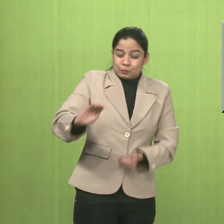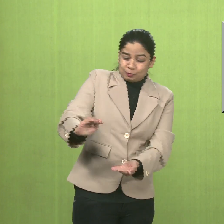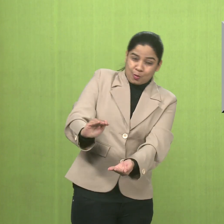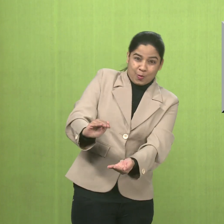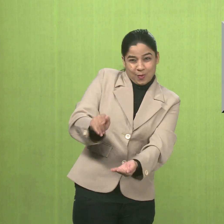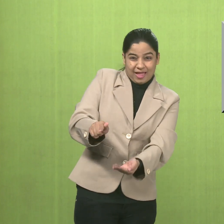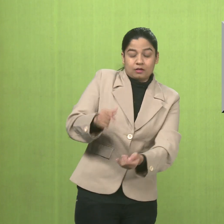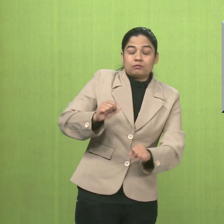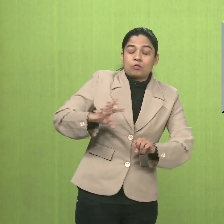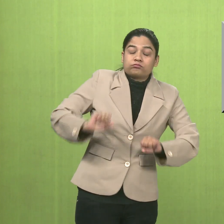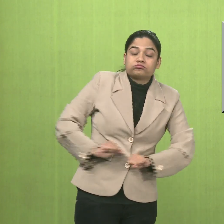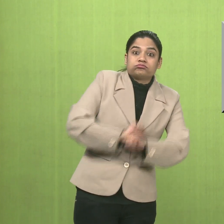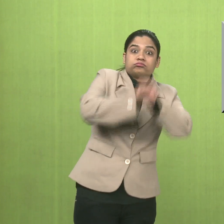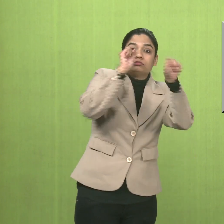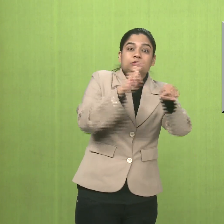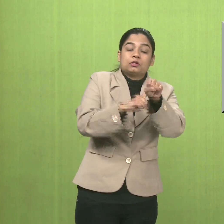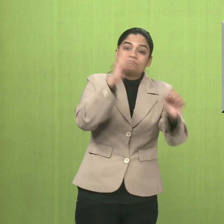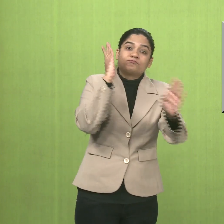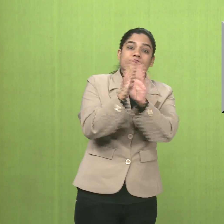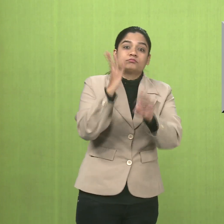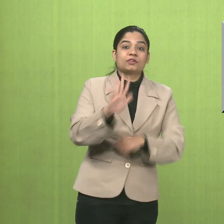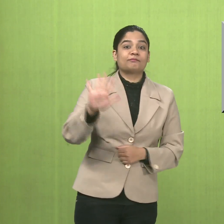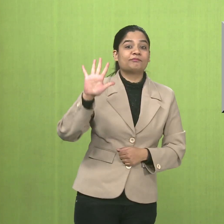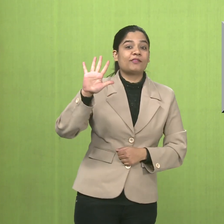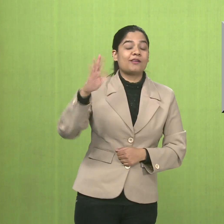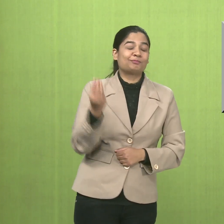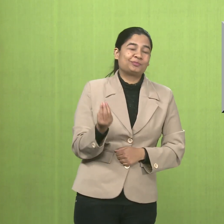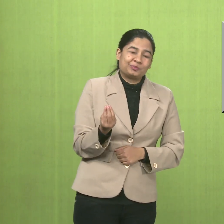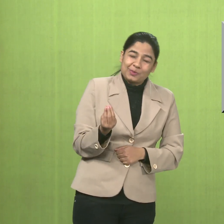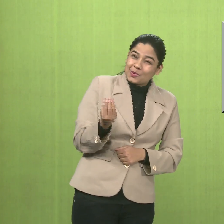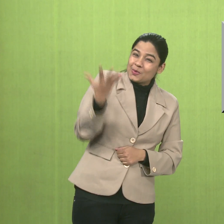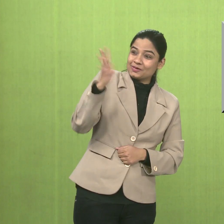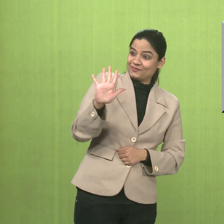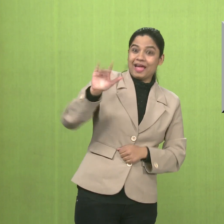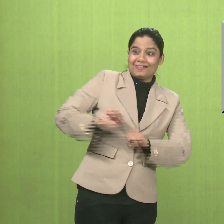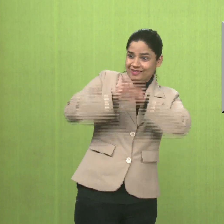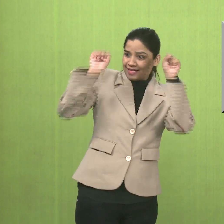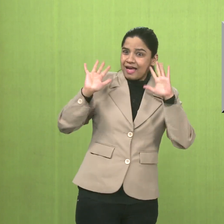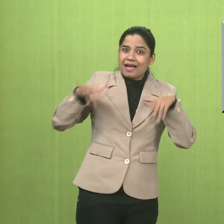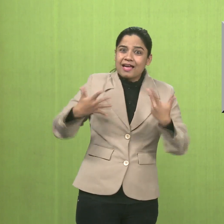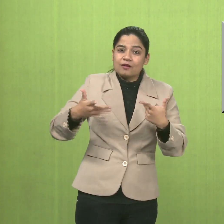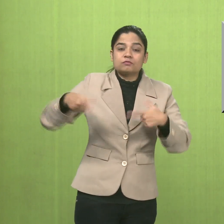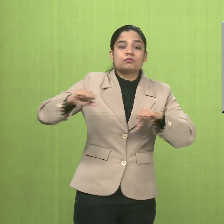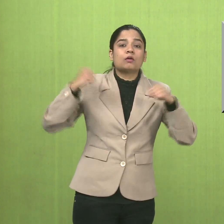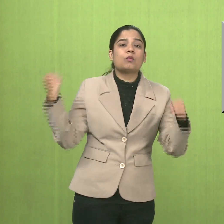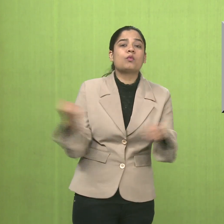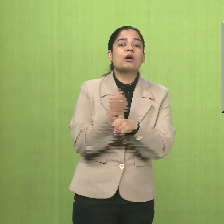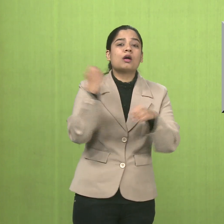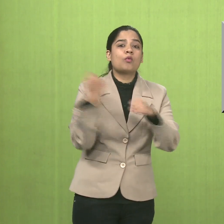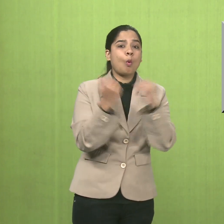siblings, and she wakes up at 5 o'clock in the morning every day. Seema wakes up. Why?